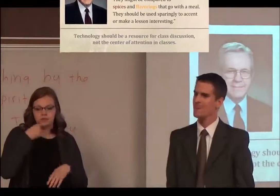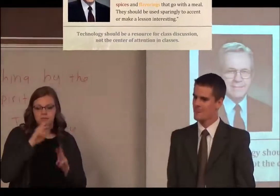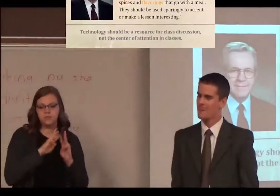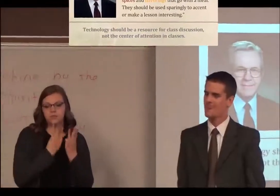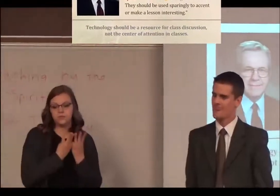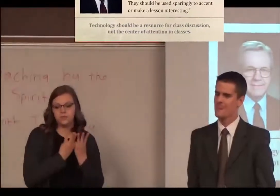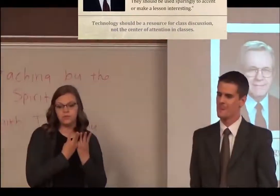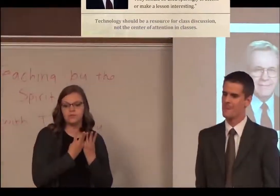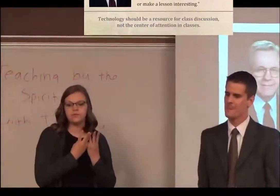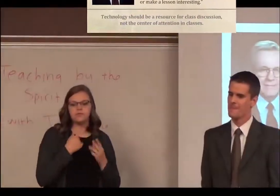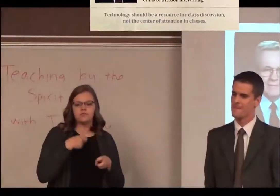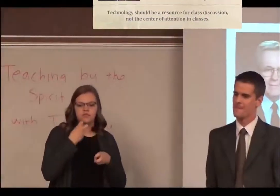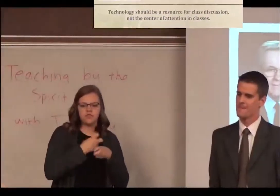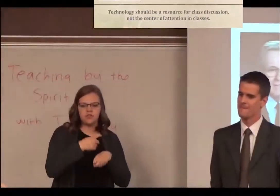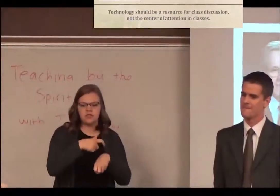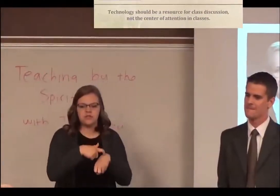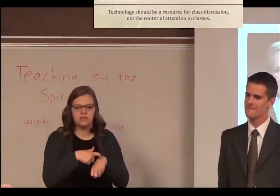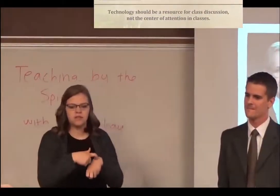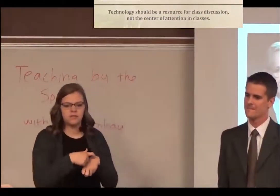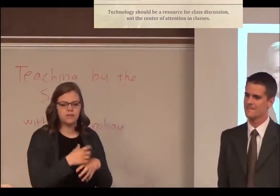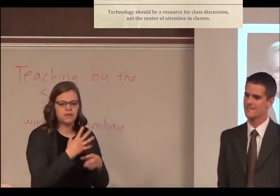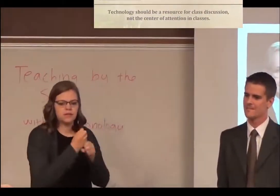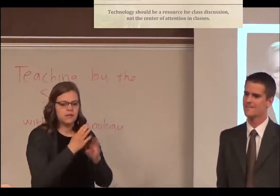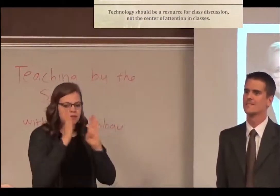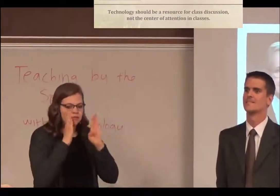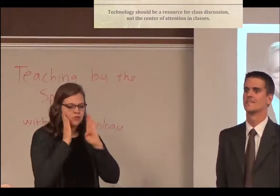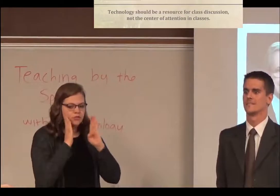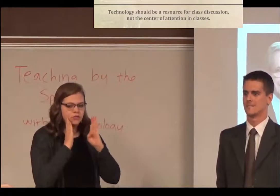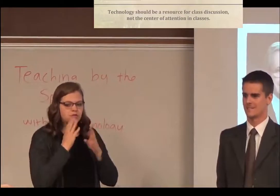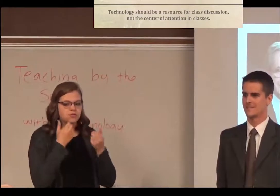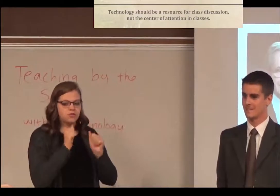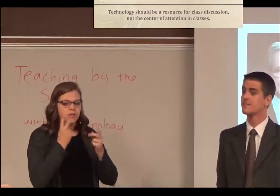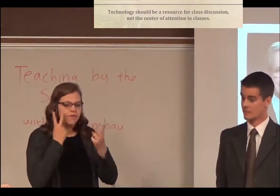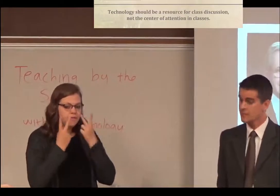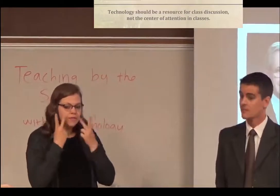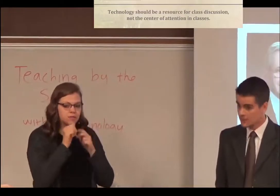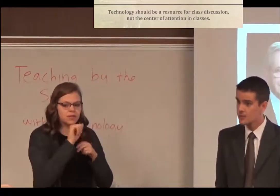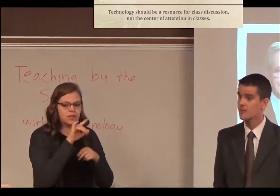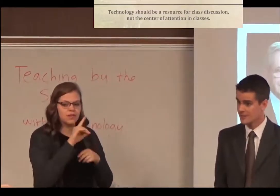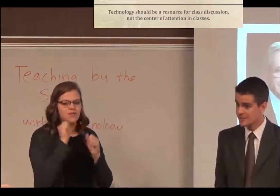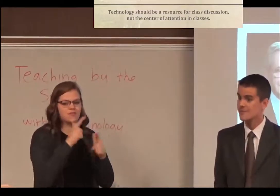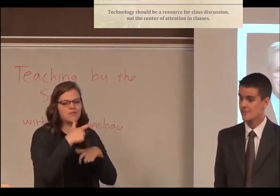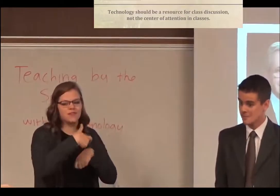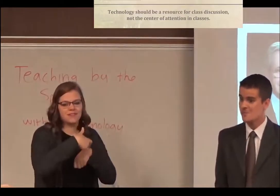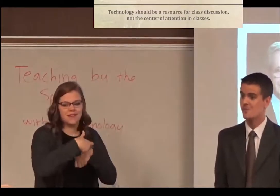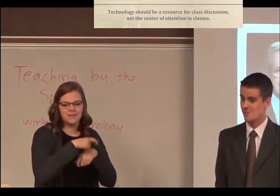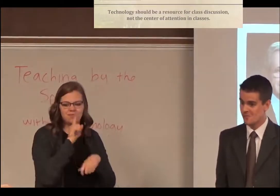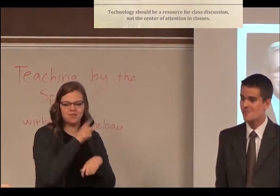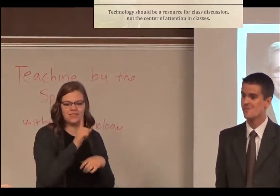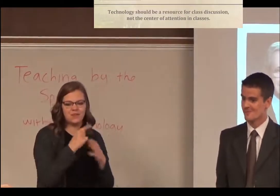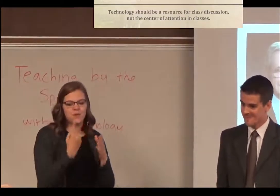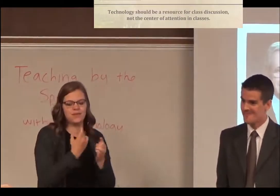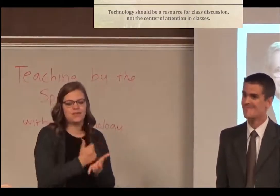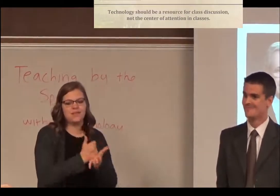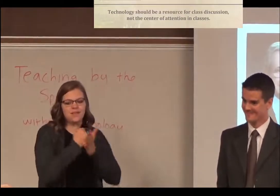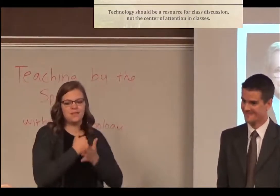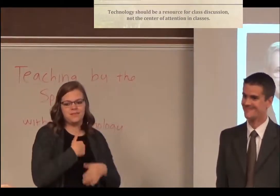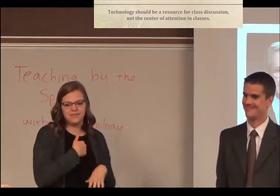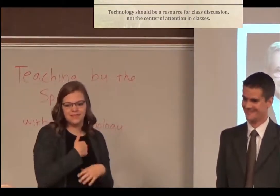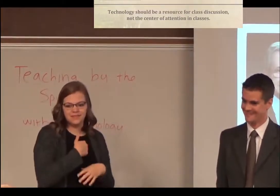I have an experience primary teacher in a hearing ward and getting kids to pay attention to visual aids. It